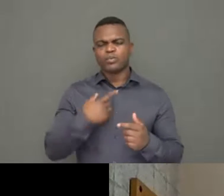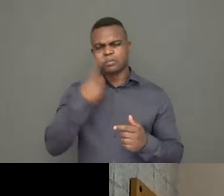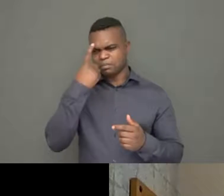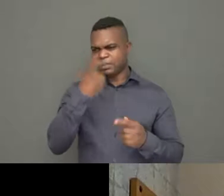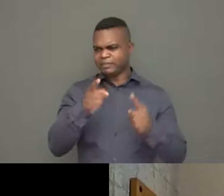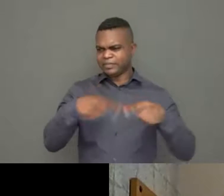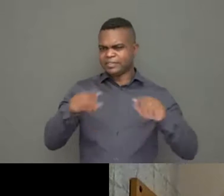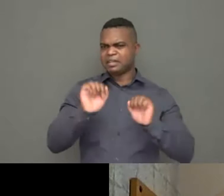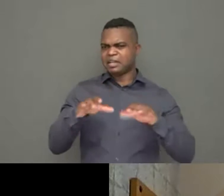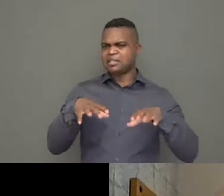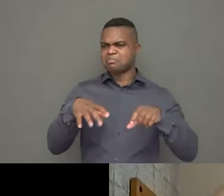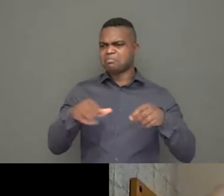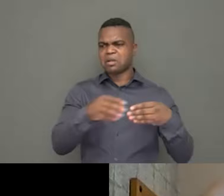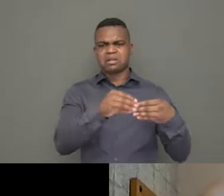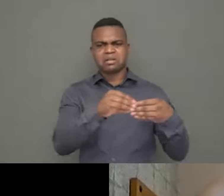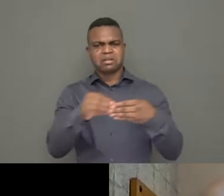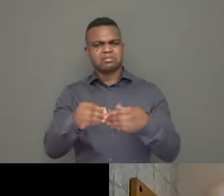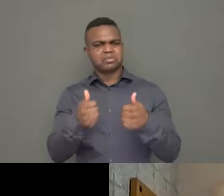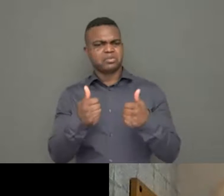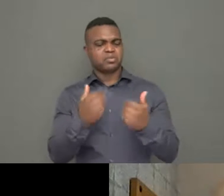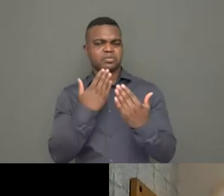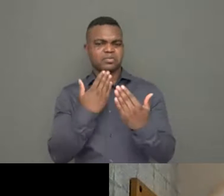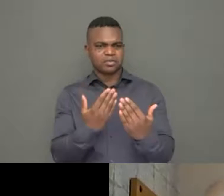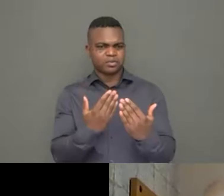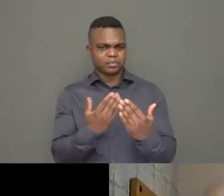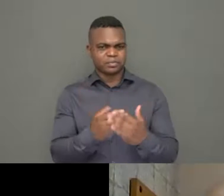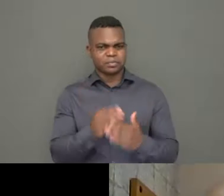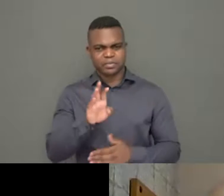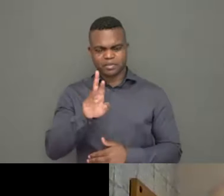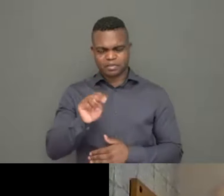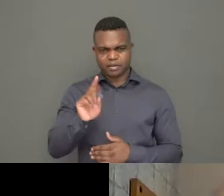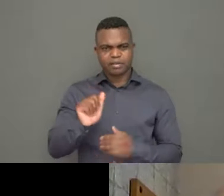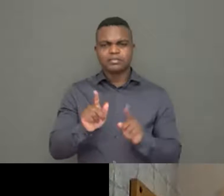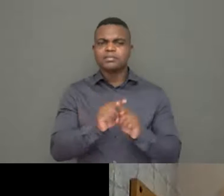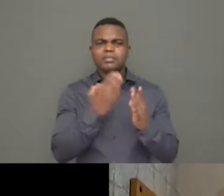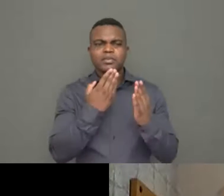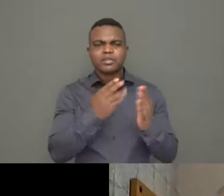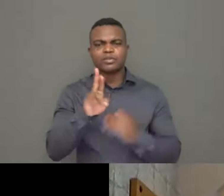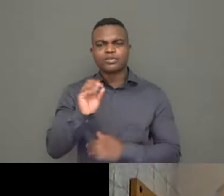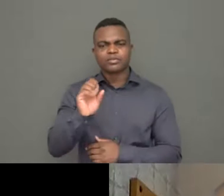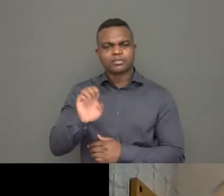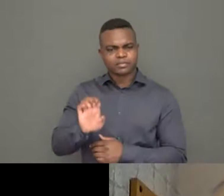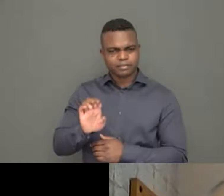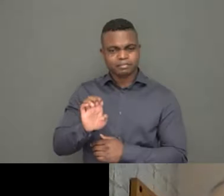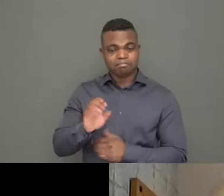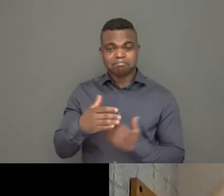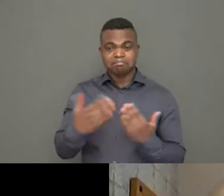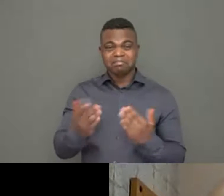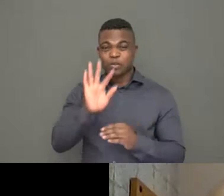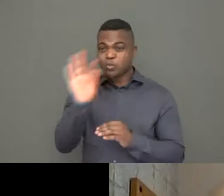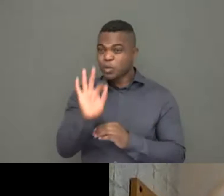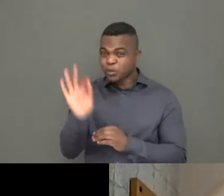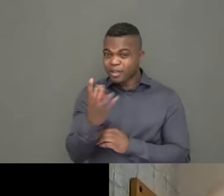much. Thank you. And again, if you have questions for Brenda, please throw them into the chat, and we'll have